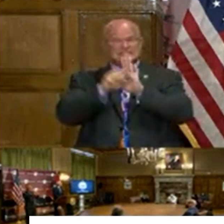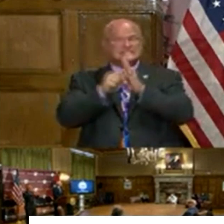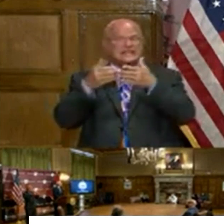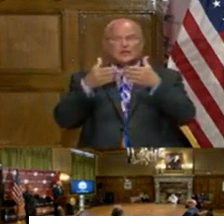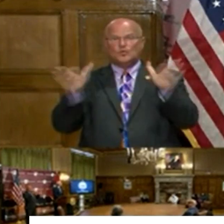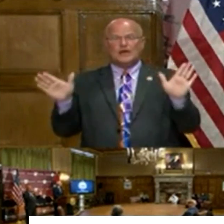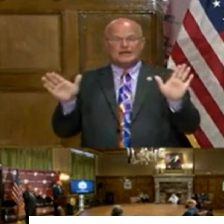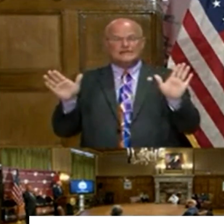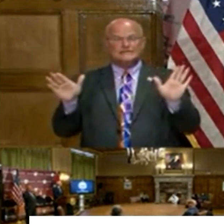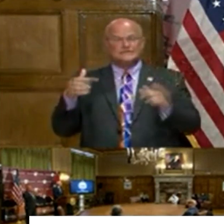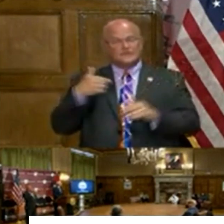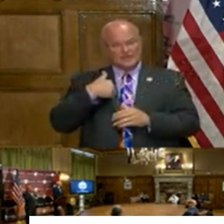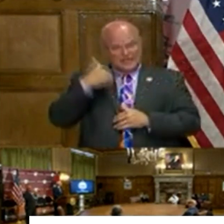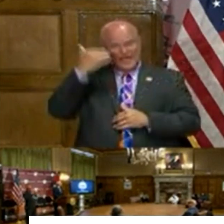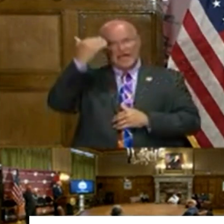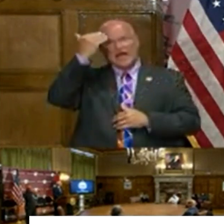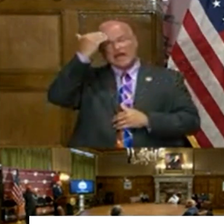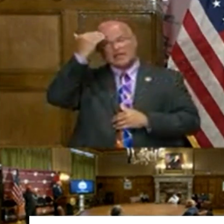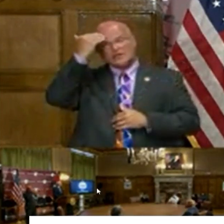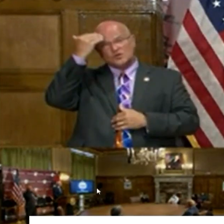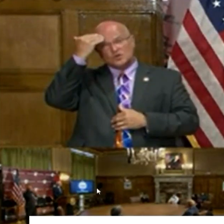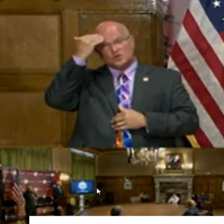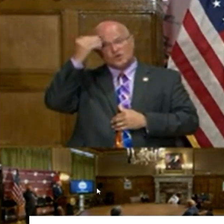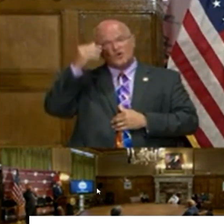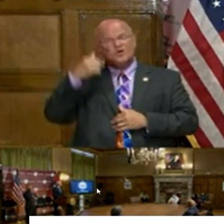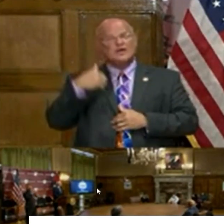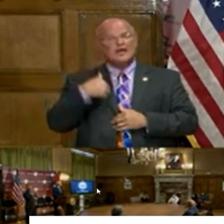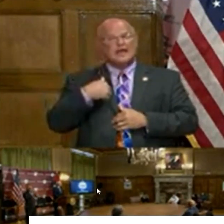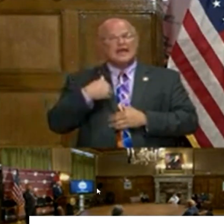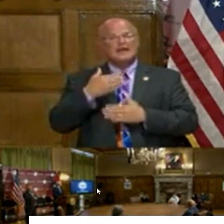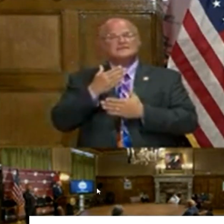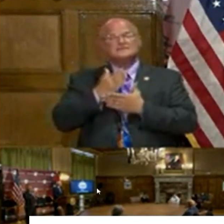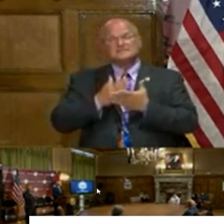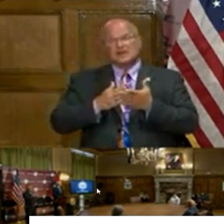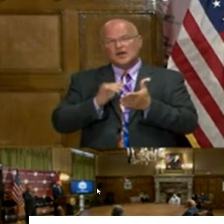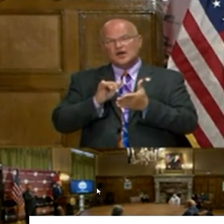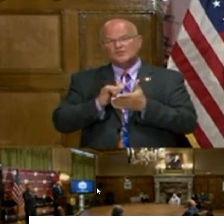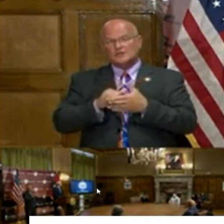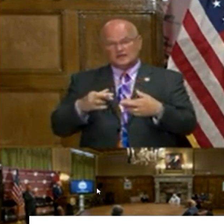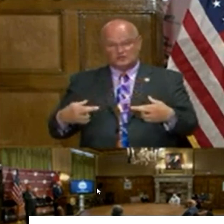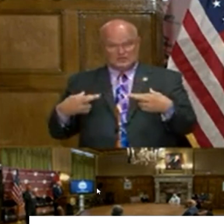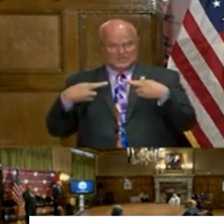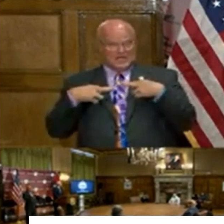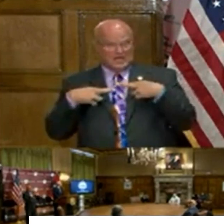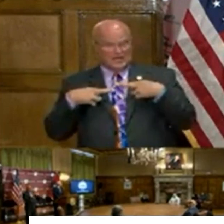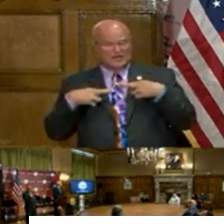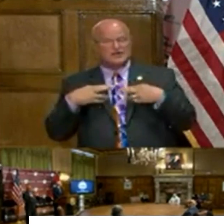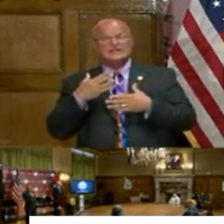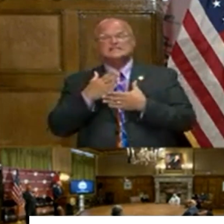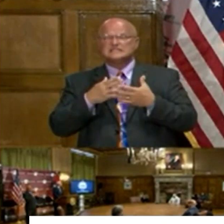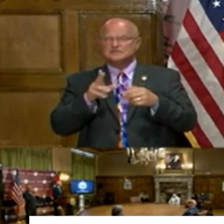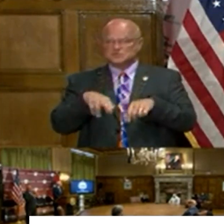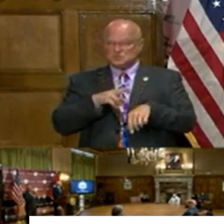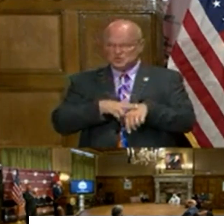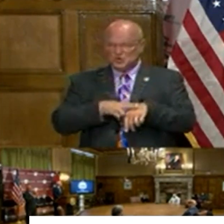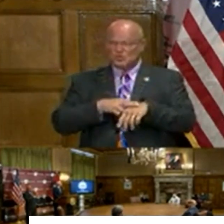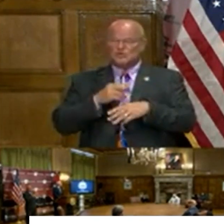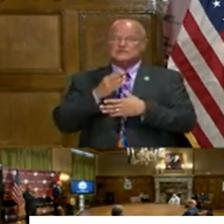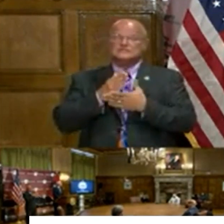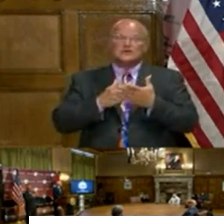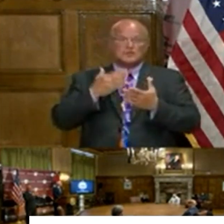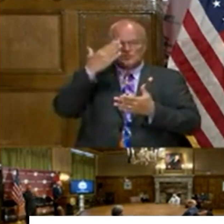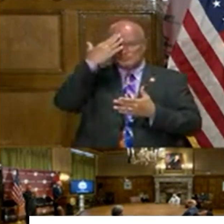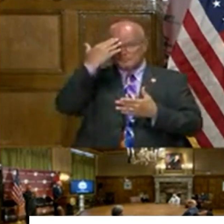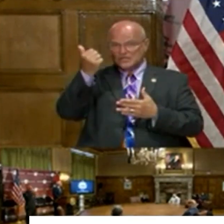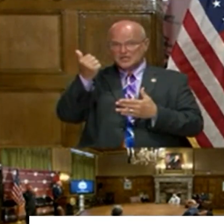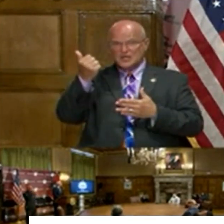statewide. I know that there has been some that have retired. Some of that's normal. Some of it is